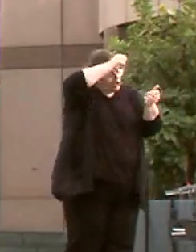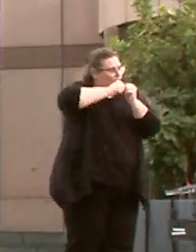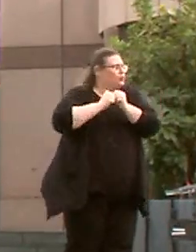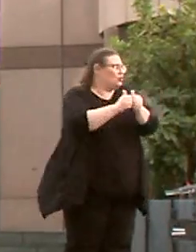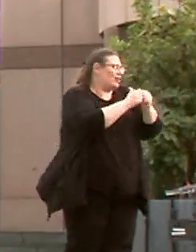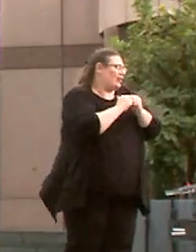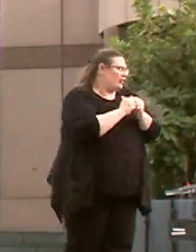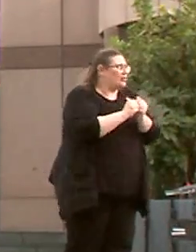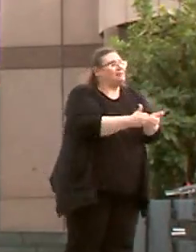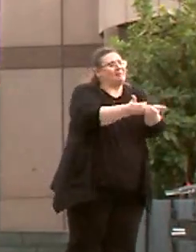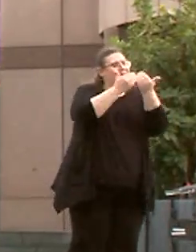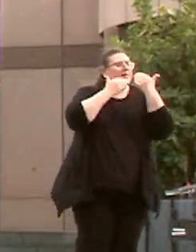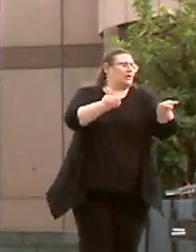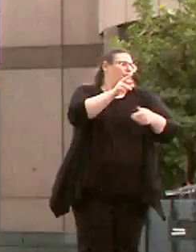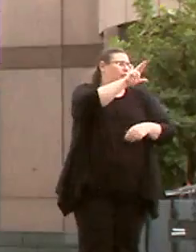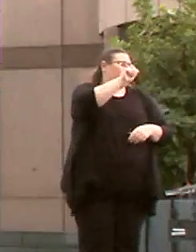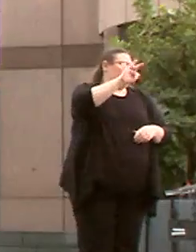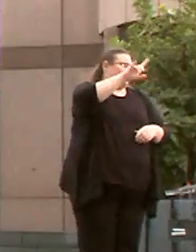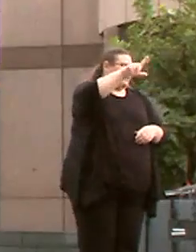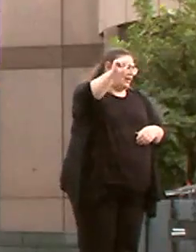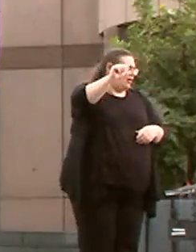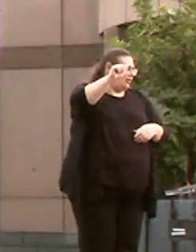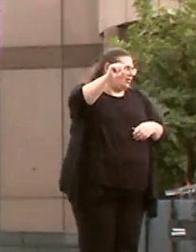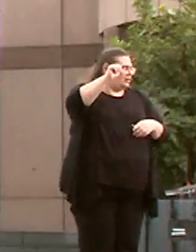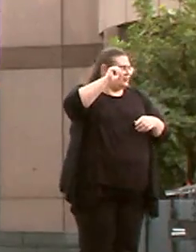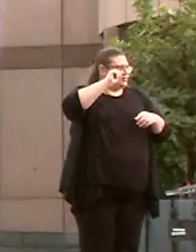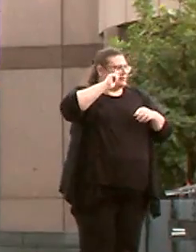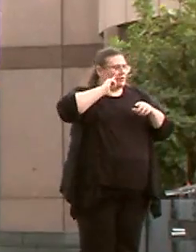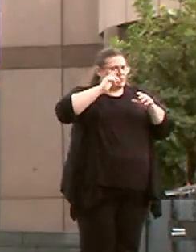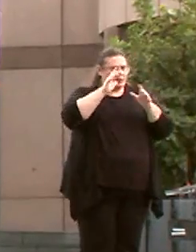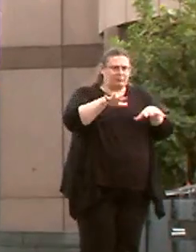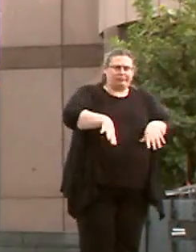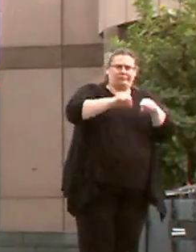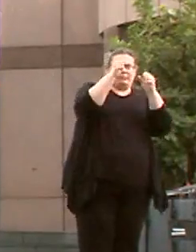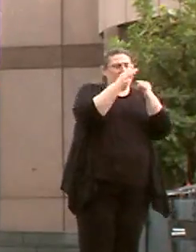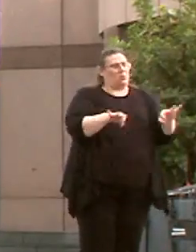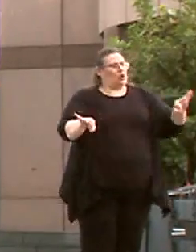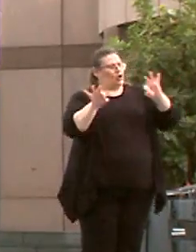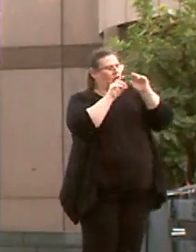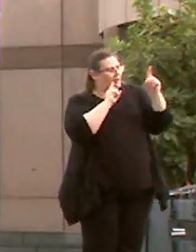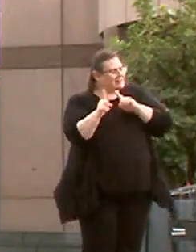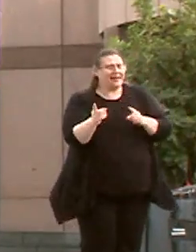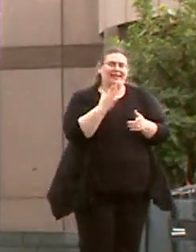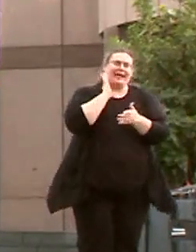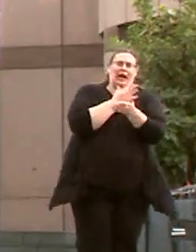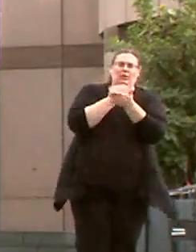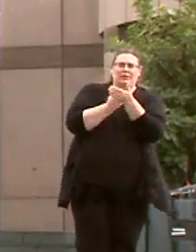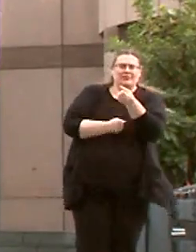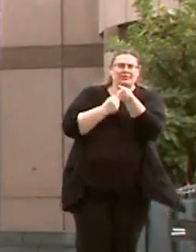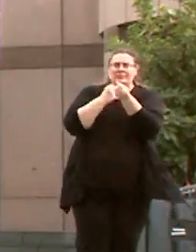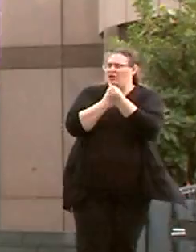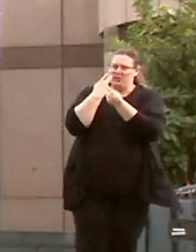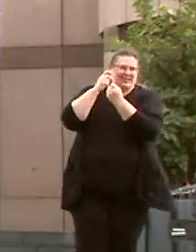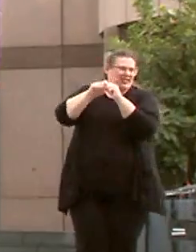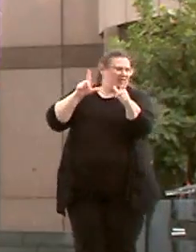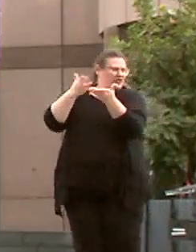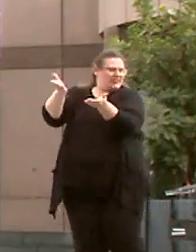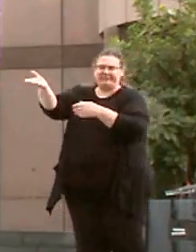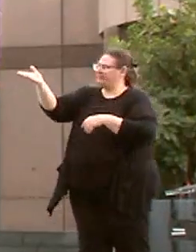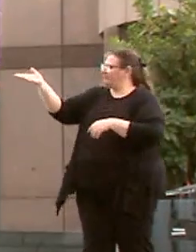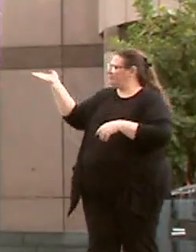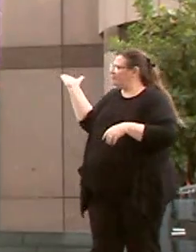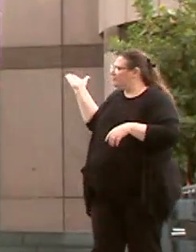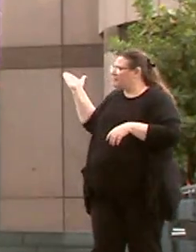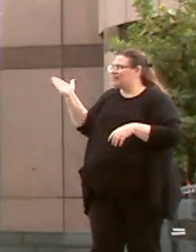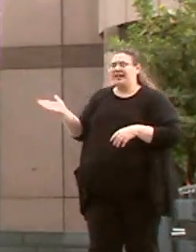to thank Real Abilities for having this important conversation. I want to thank our sponsors that you see on the screen behind us.